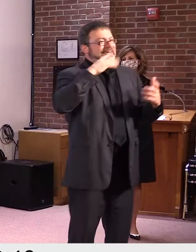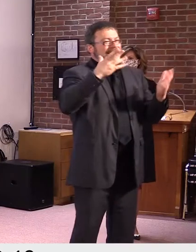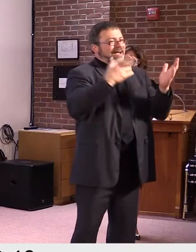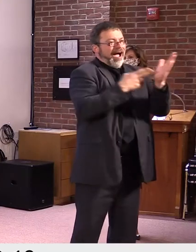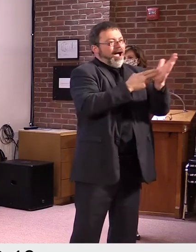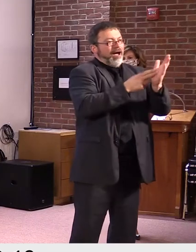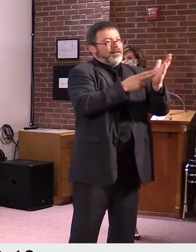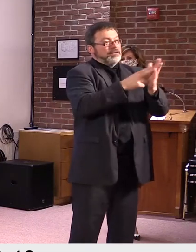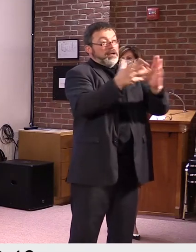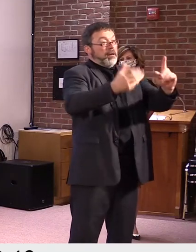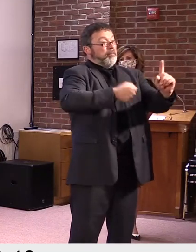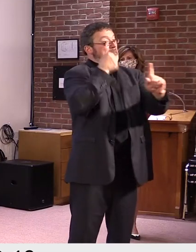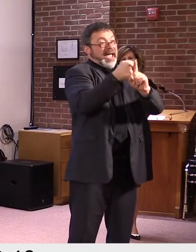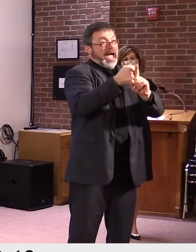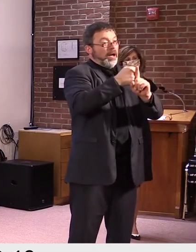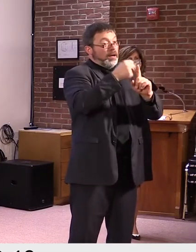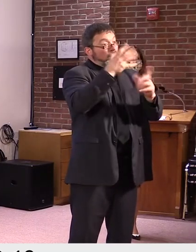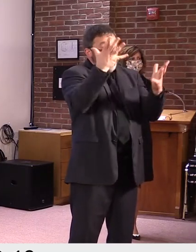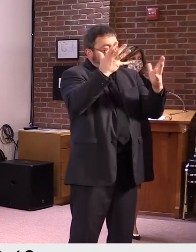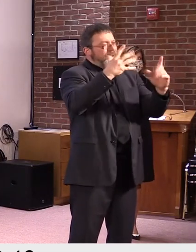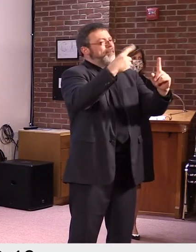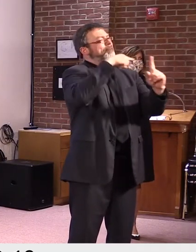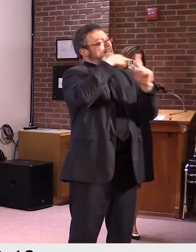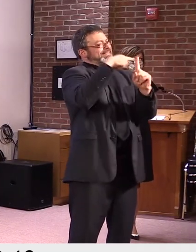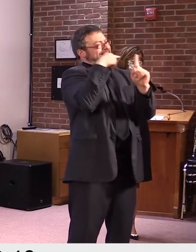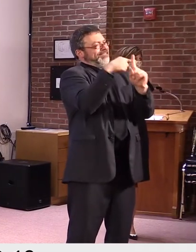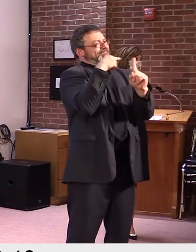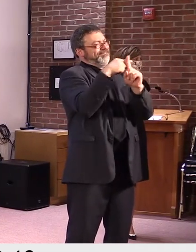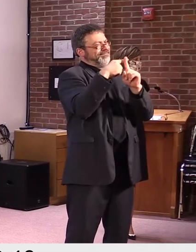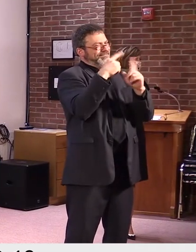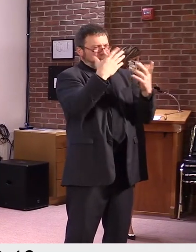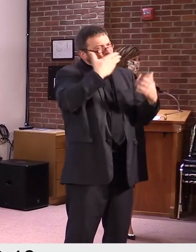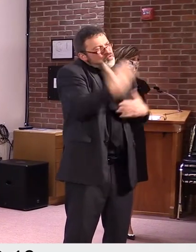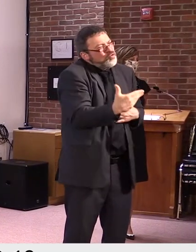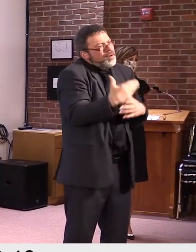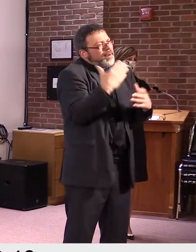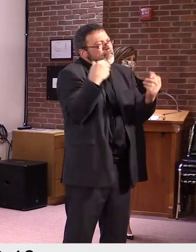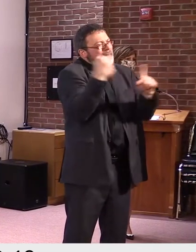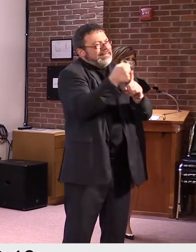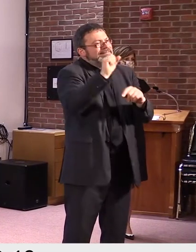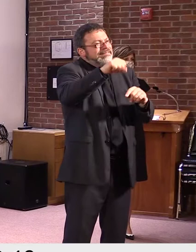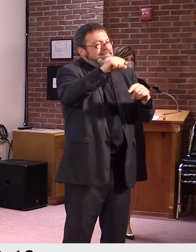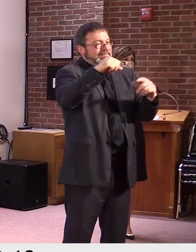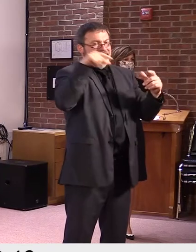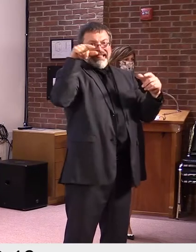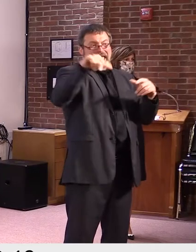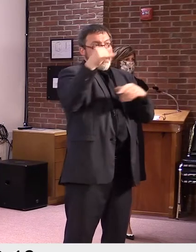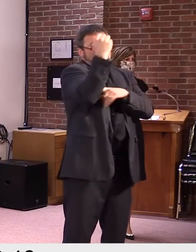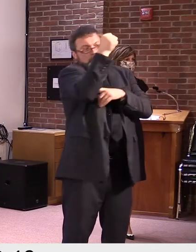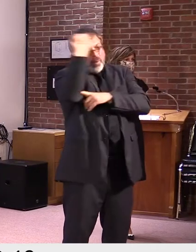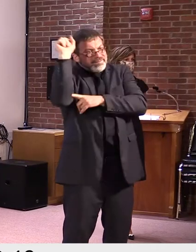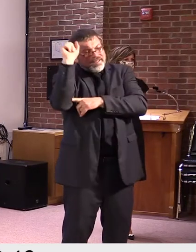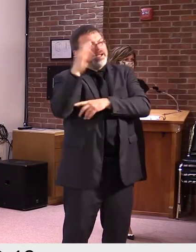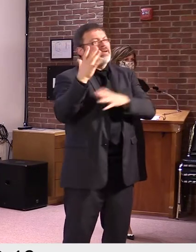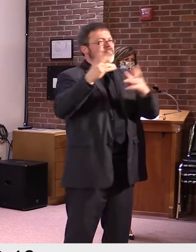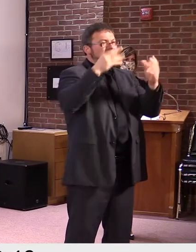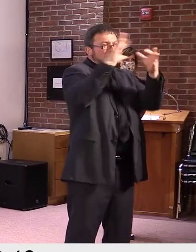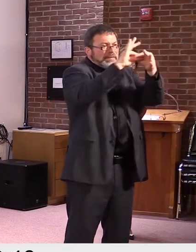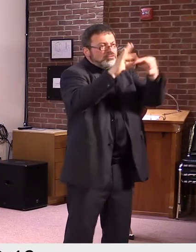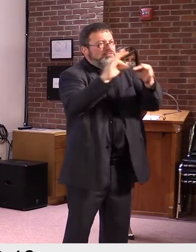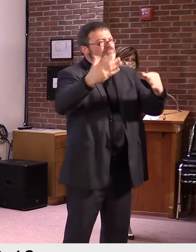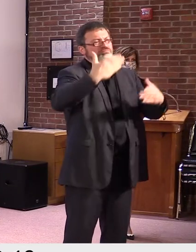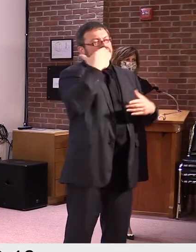communities. And, we put forth a slate of modernization initiatives, including a modernized criminal justice and public health system back in